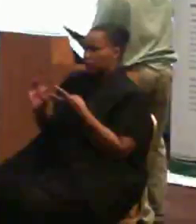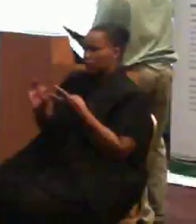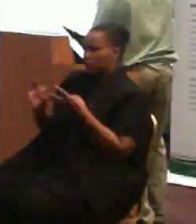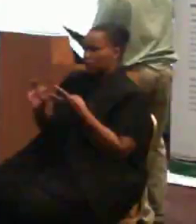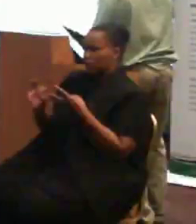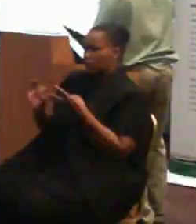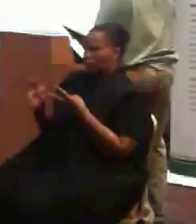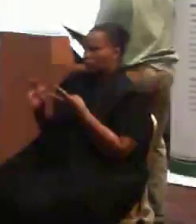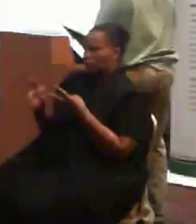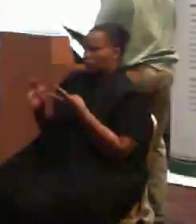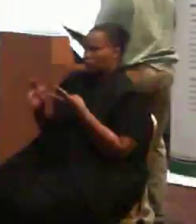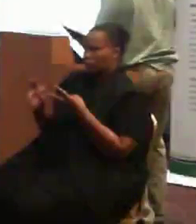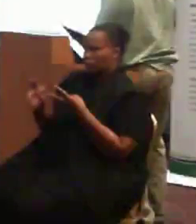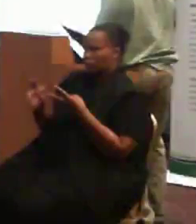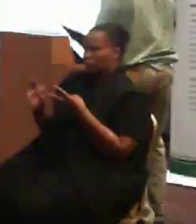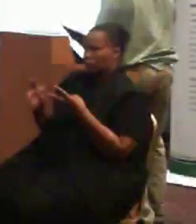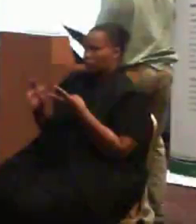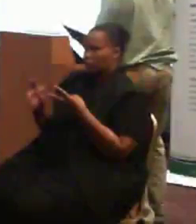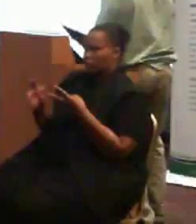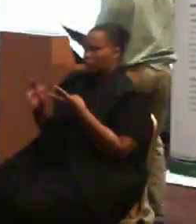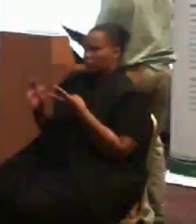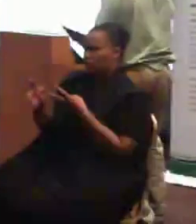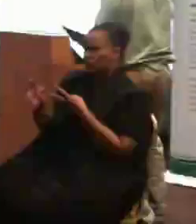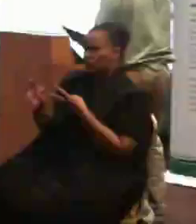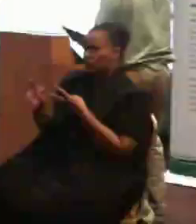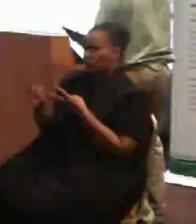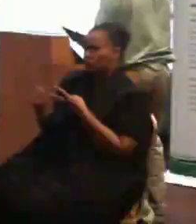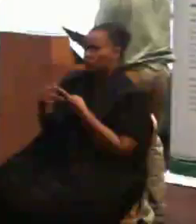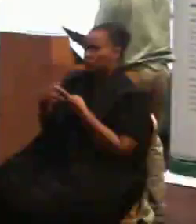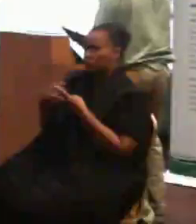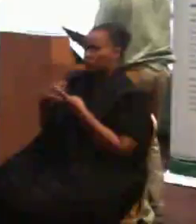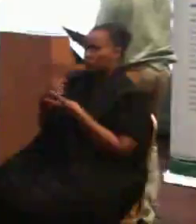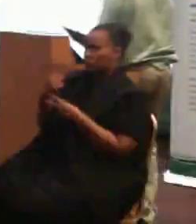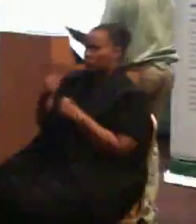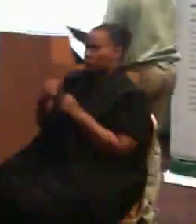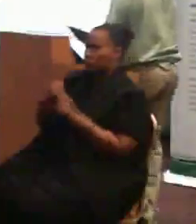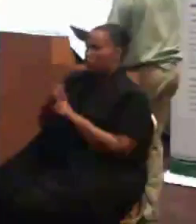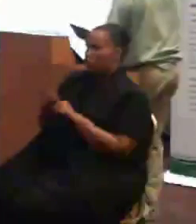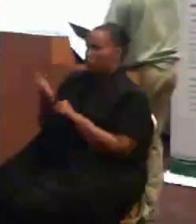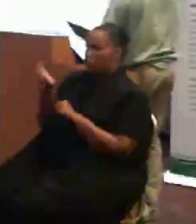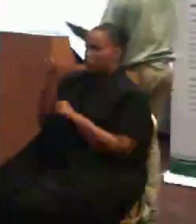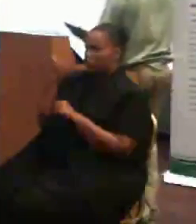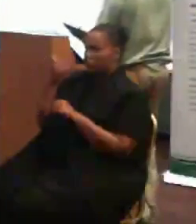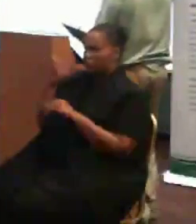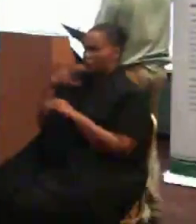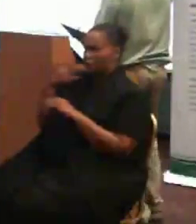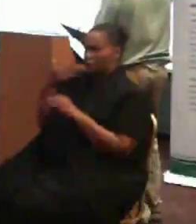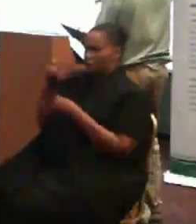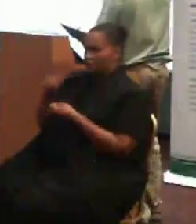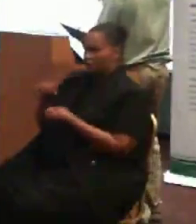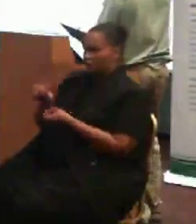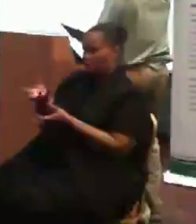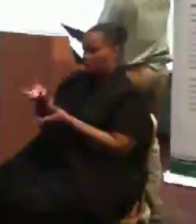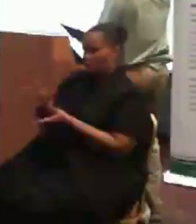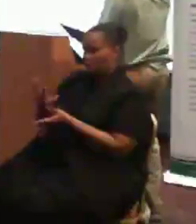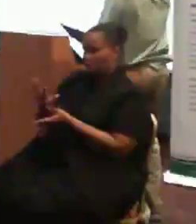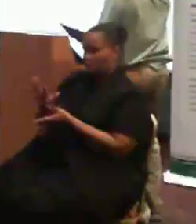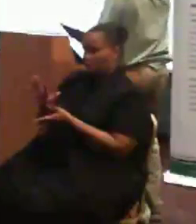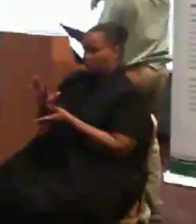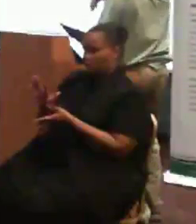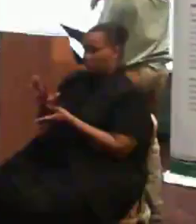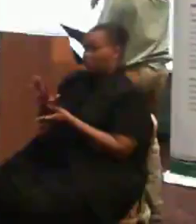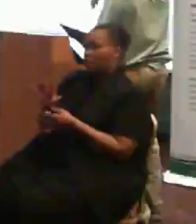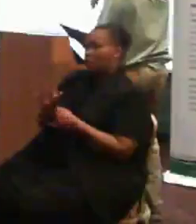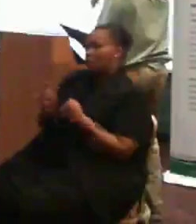of our inset cost. I did send it last year through to you. How does it escalating